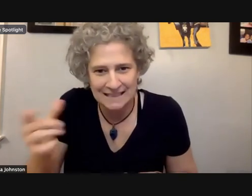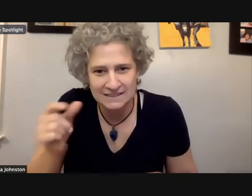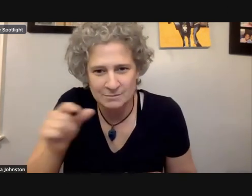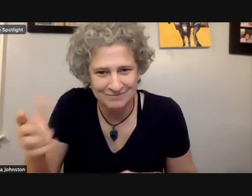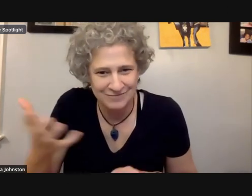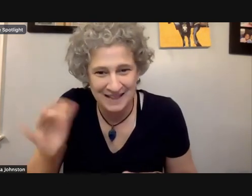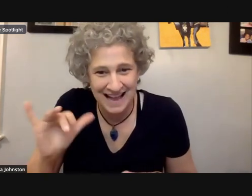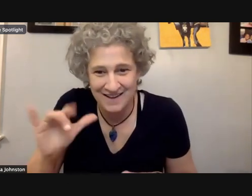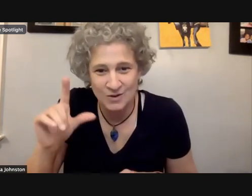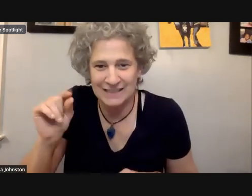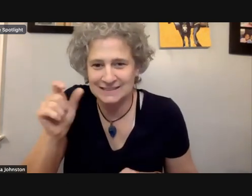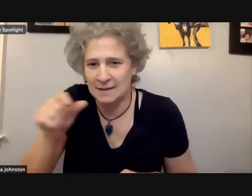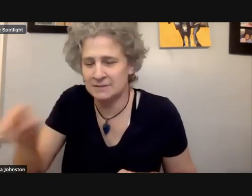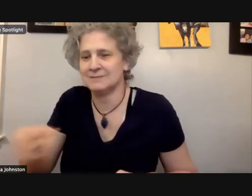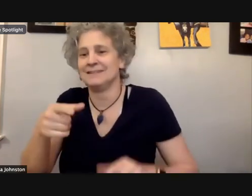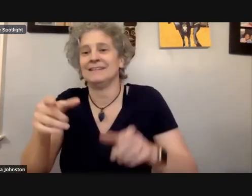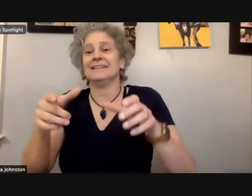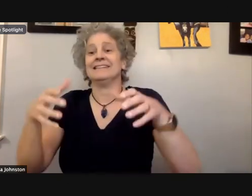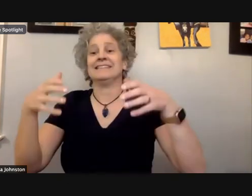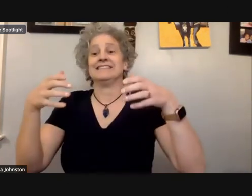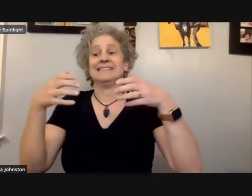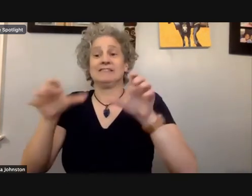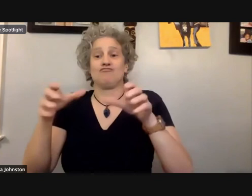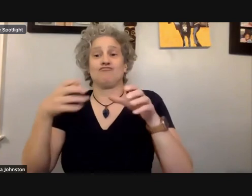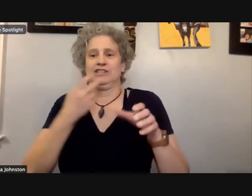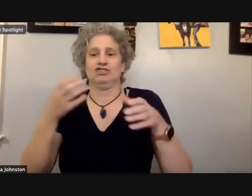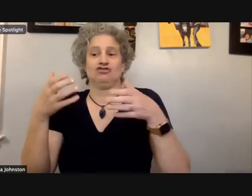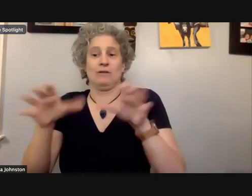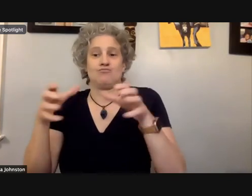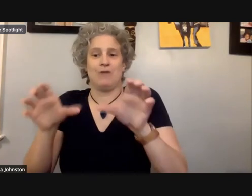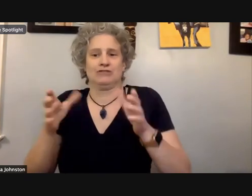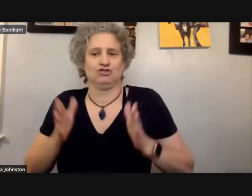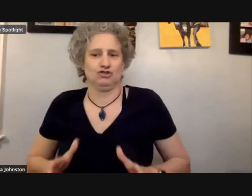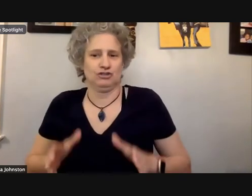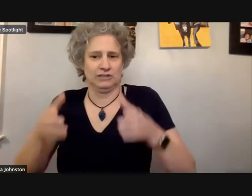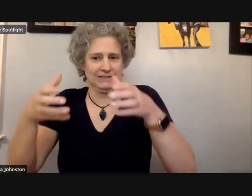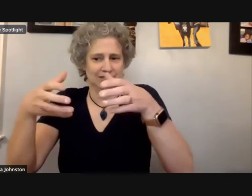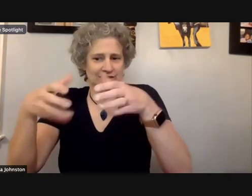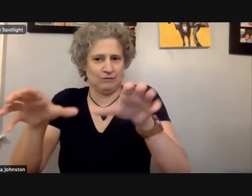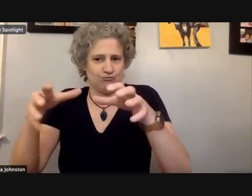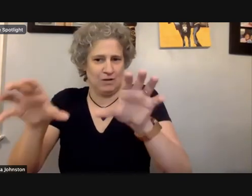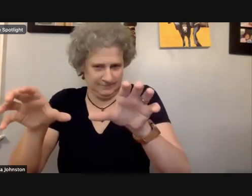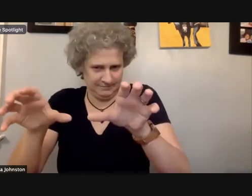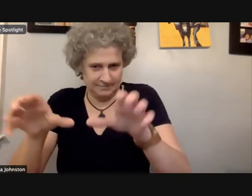And I don't even know how to pronounce that one. There's like 20 syllables in that one, right? So chiropractor